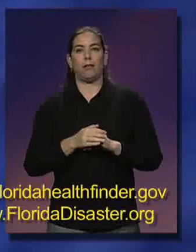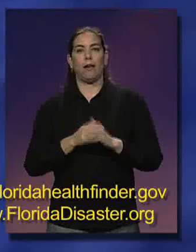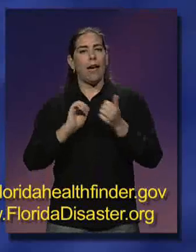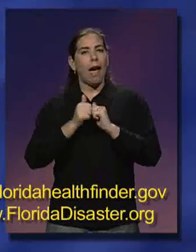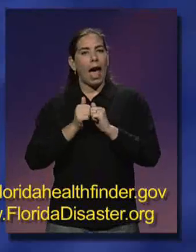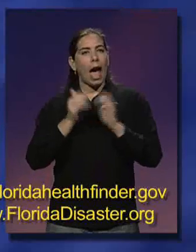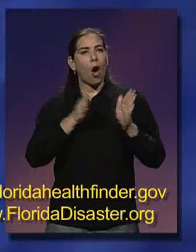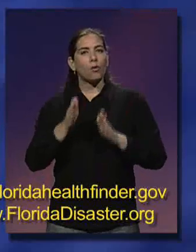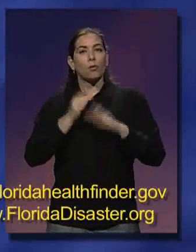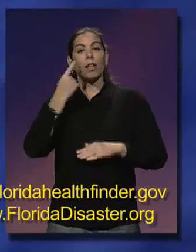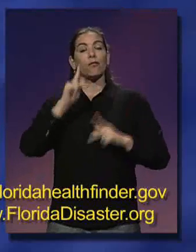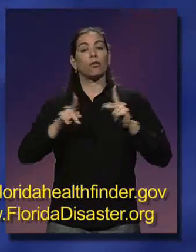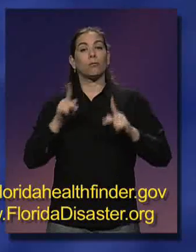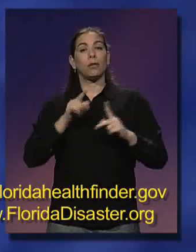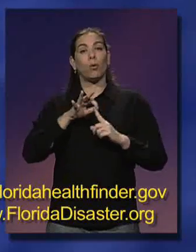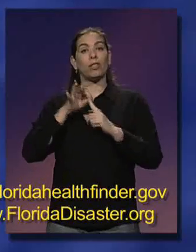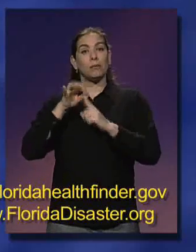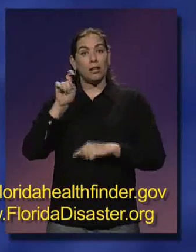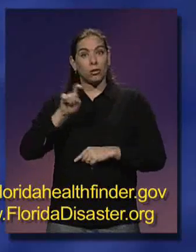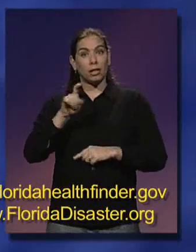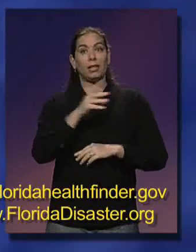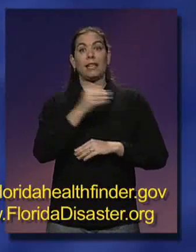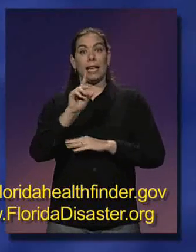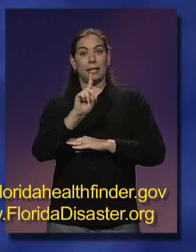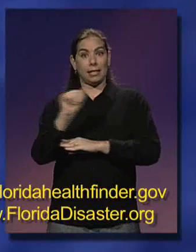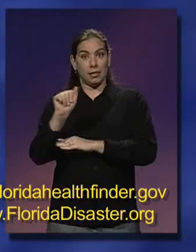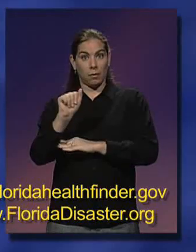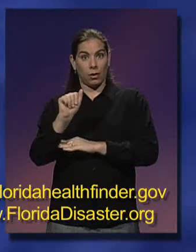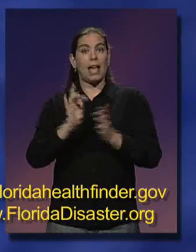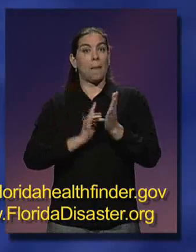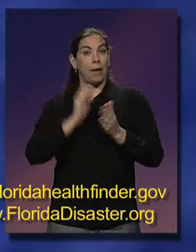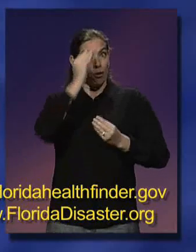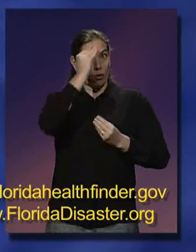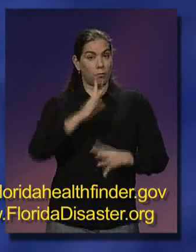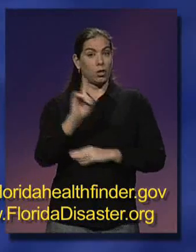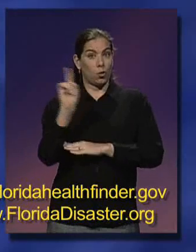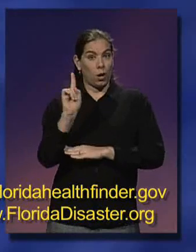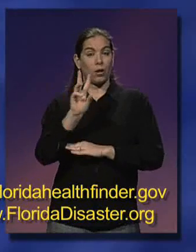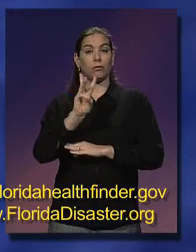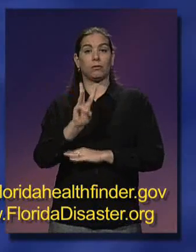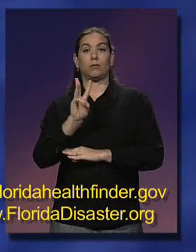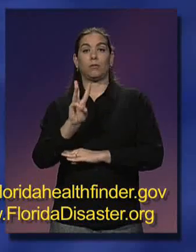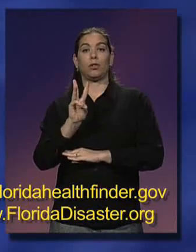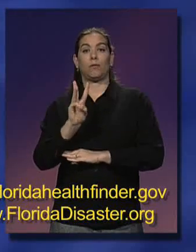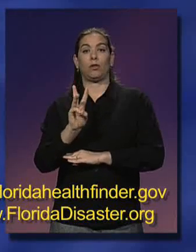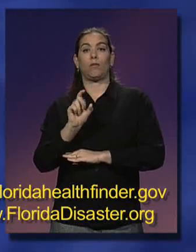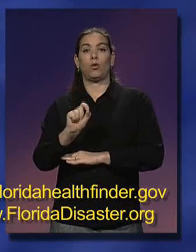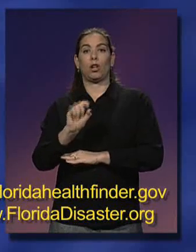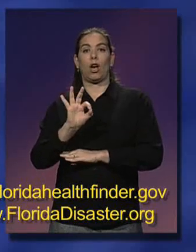for people with disabilities and special health care needs and medical records at